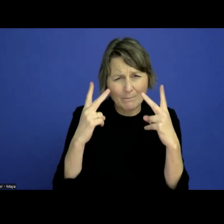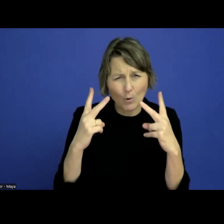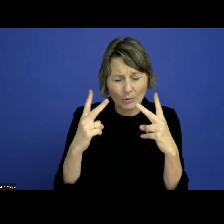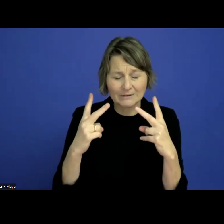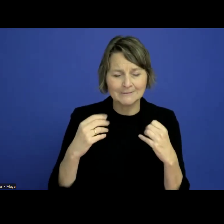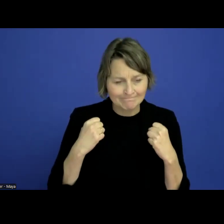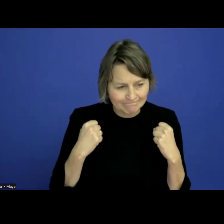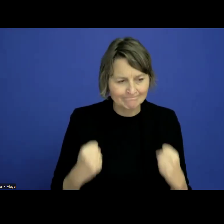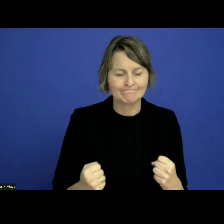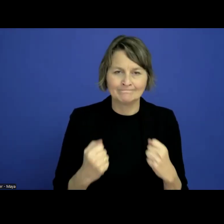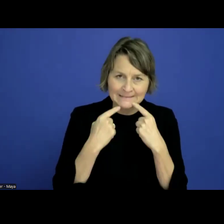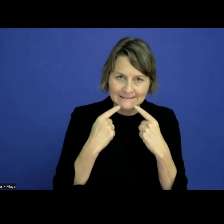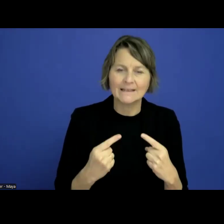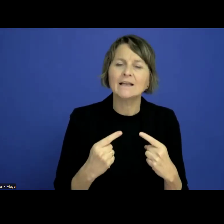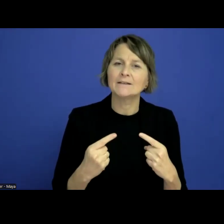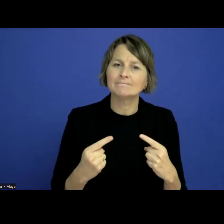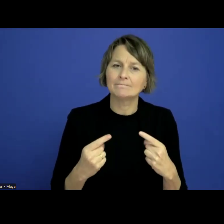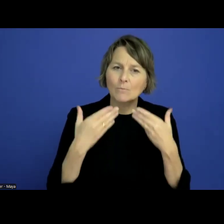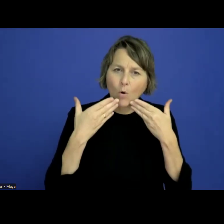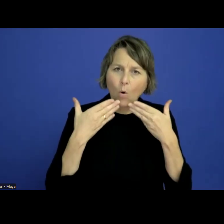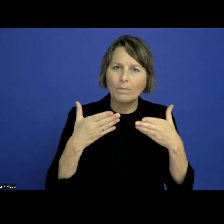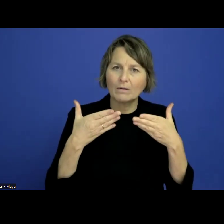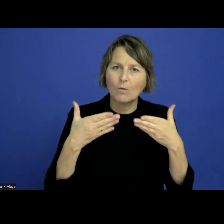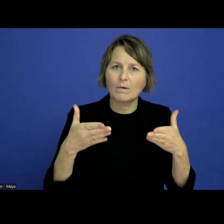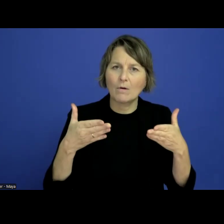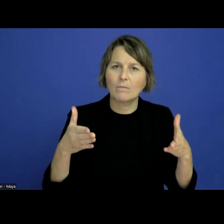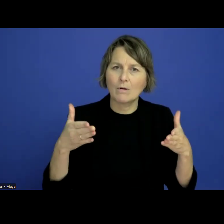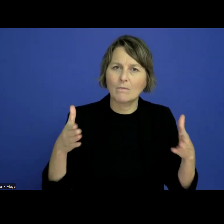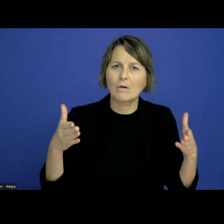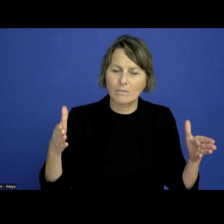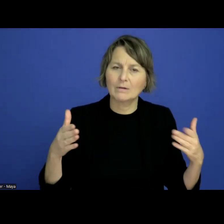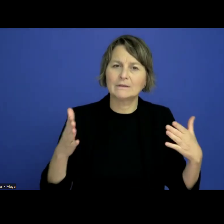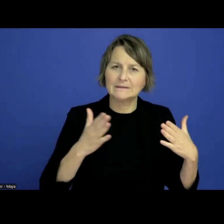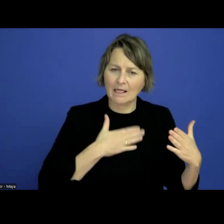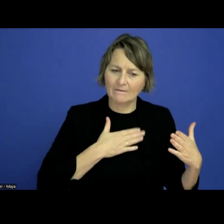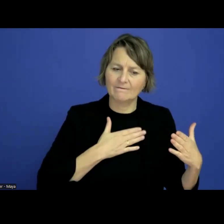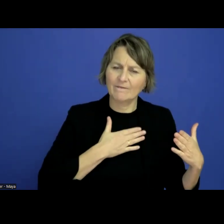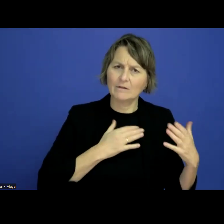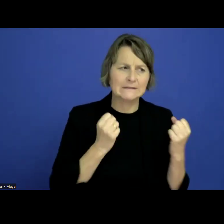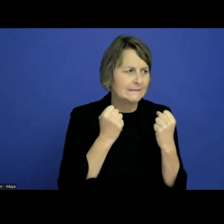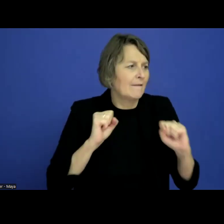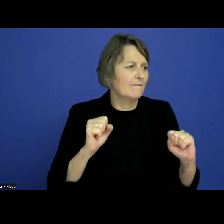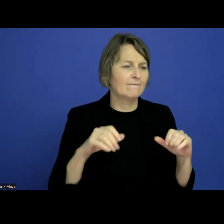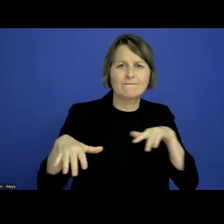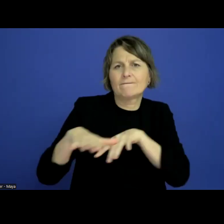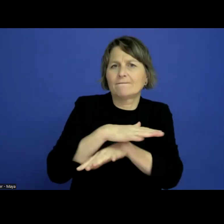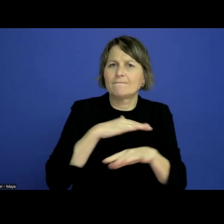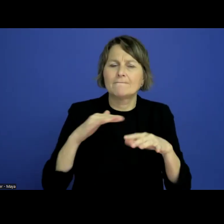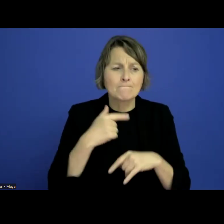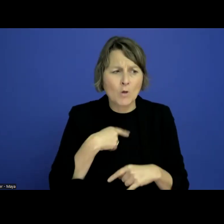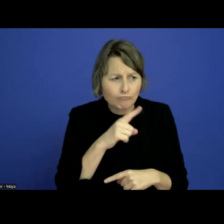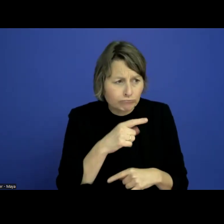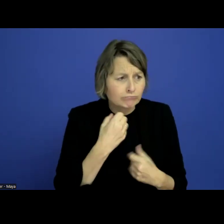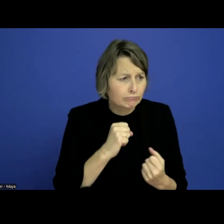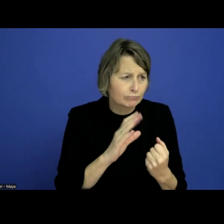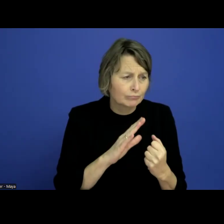on developing for us. Keep on developing a safe space, supporting people with prevention, with